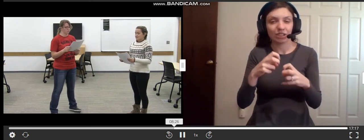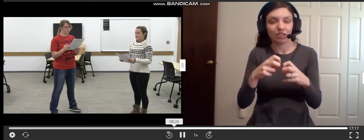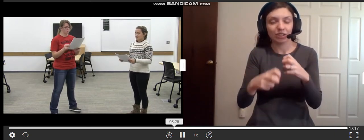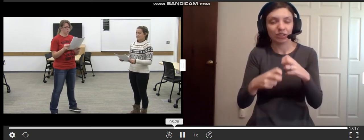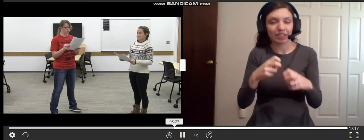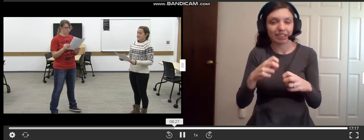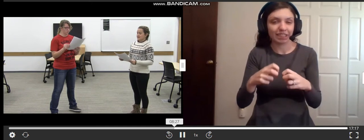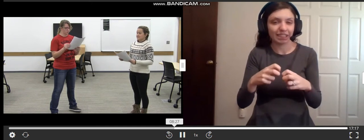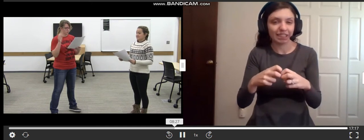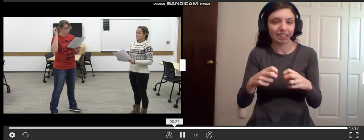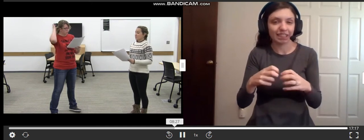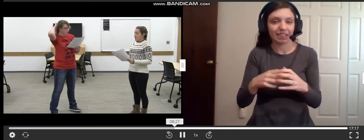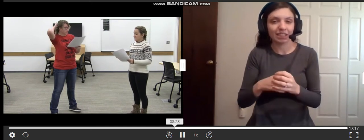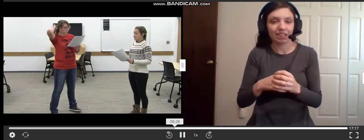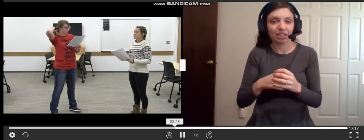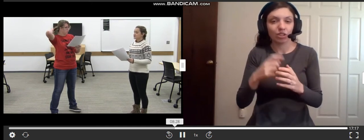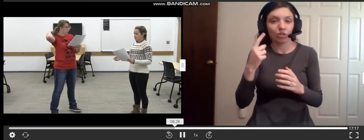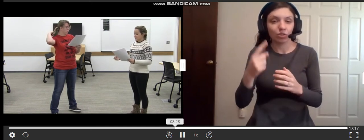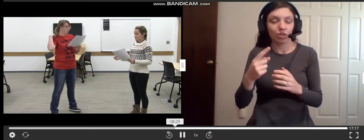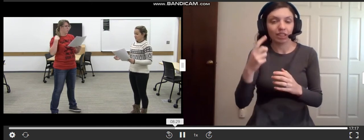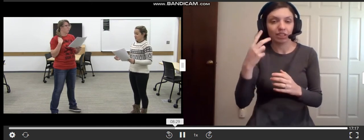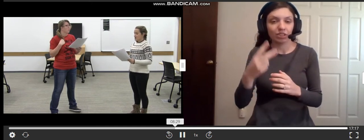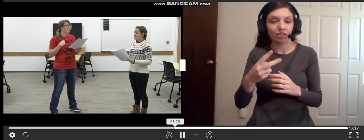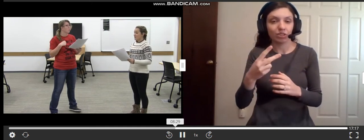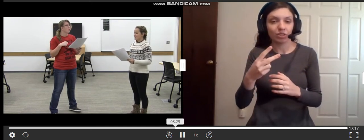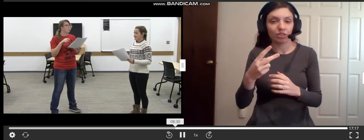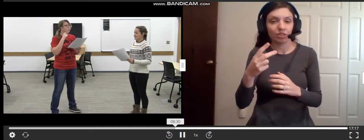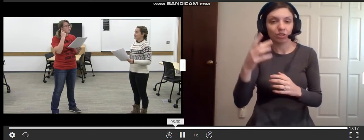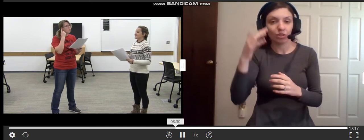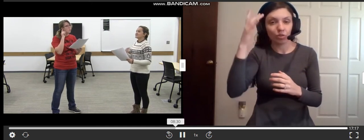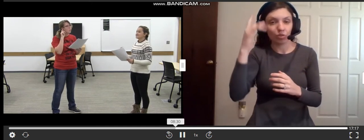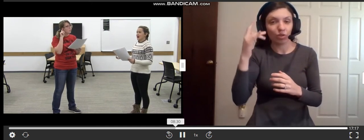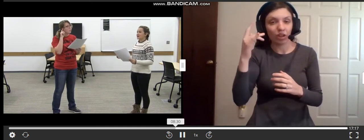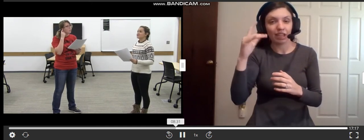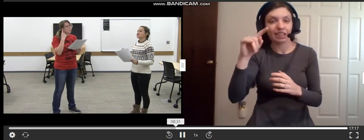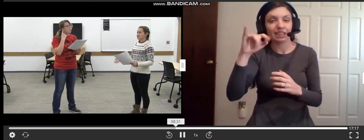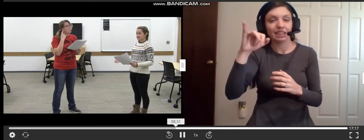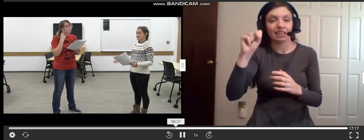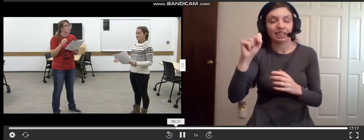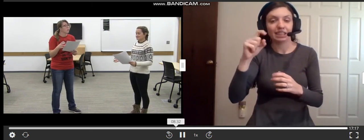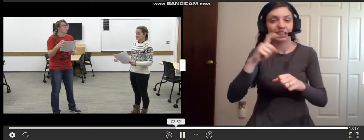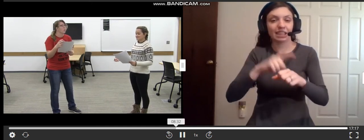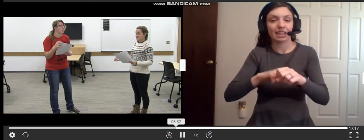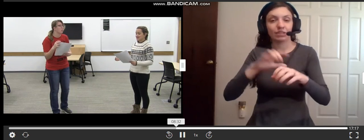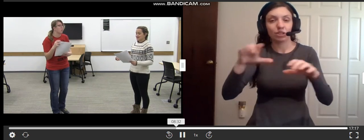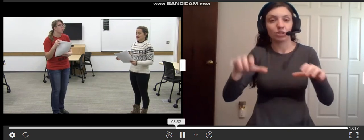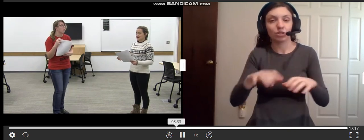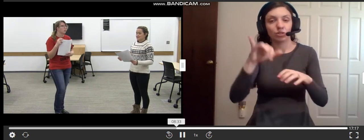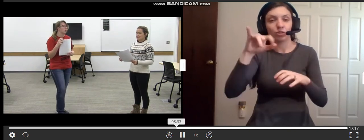well. It's 1, 2, why then 'tis time to do it.